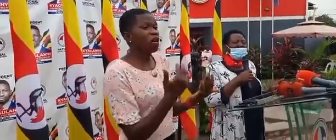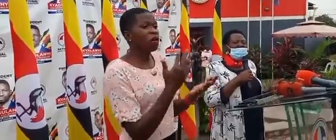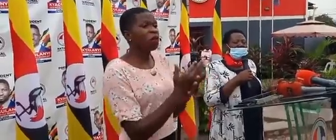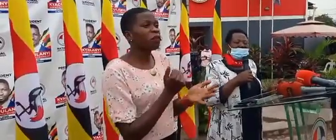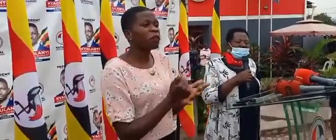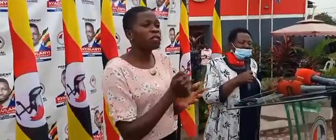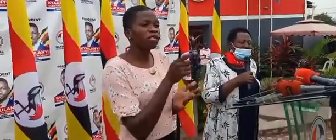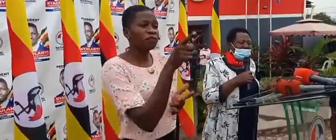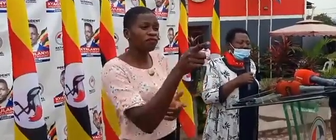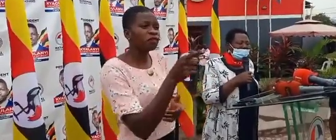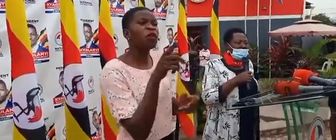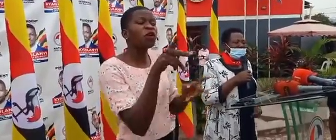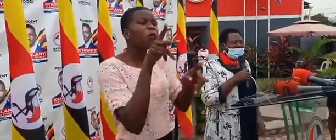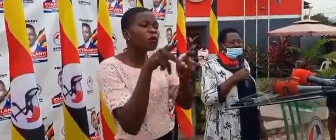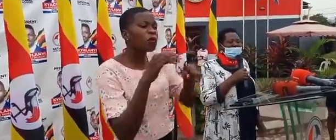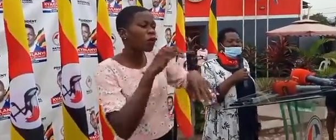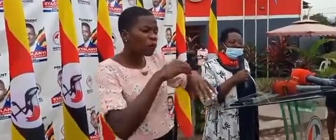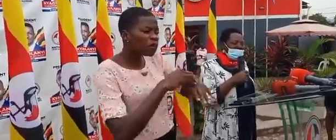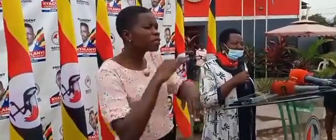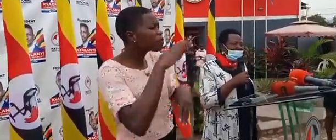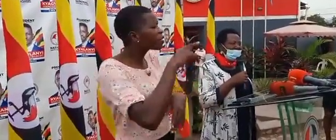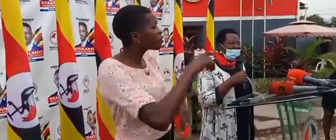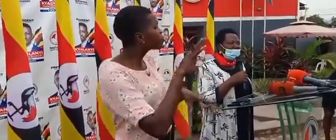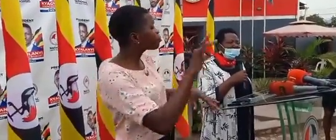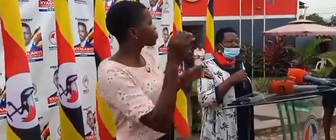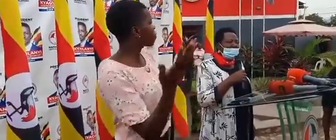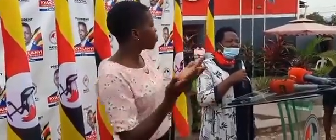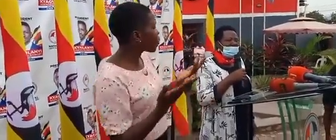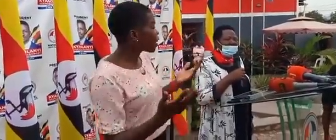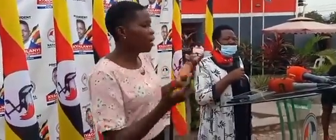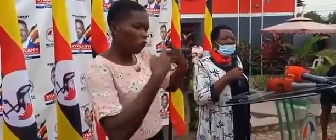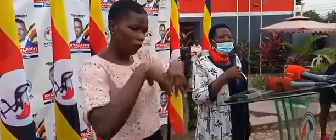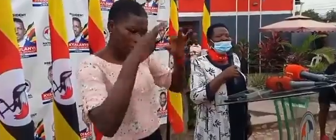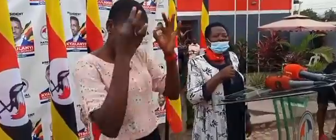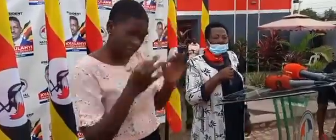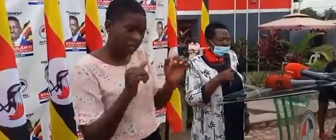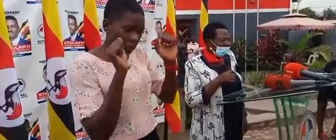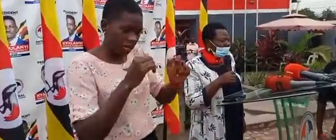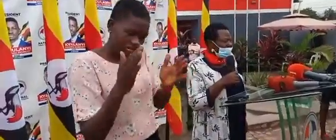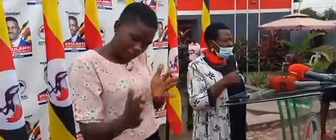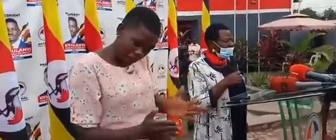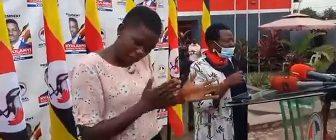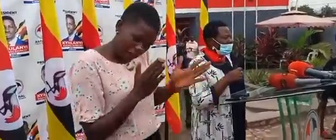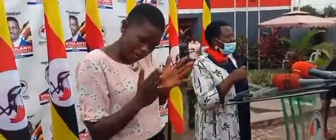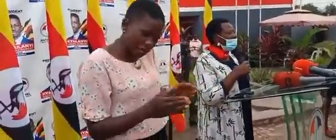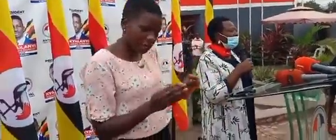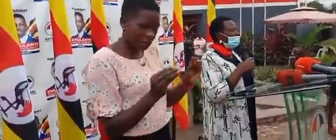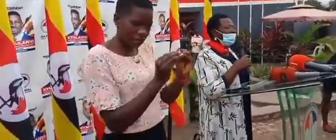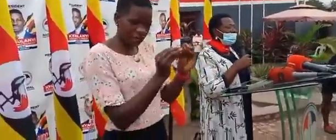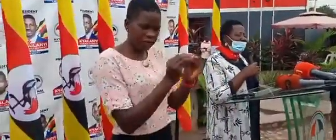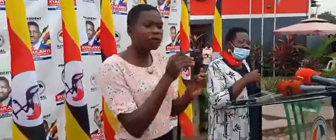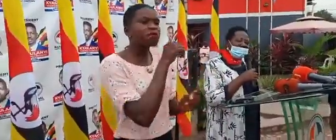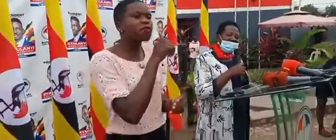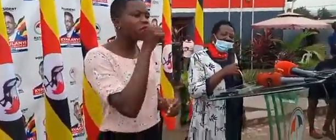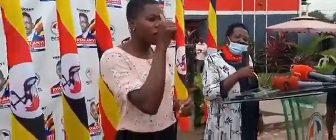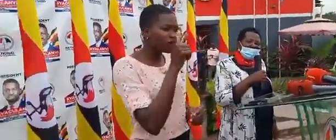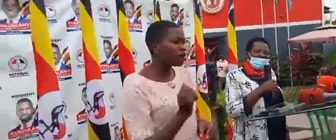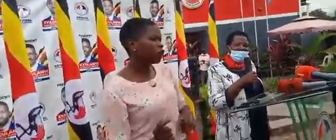Echibinachirion Chizomu Chiko, Uguayetua Retreat, Sharamu, Urabe Speaker. Chama ni